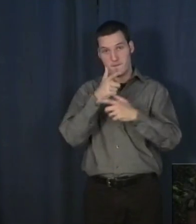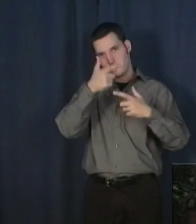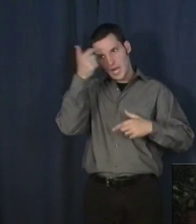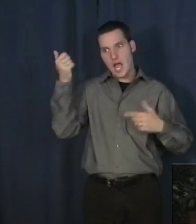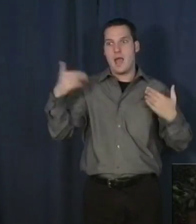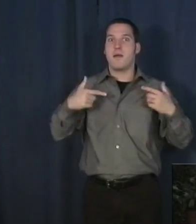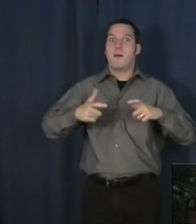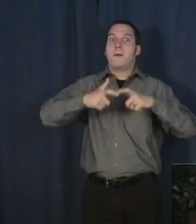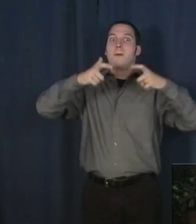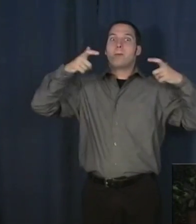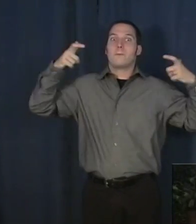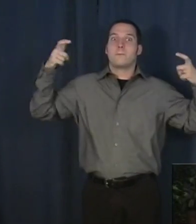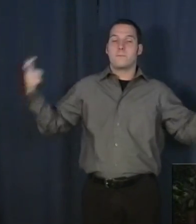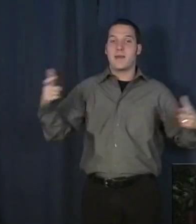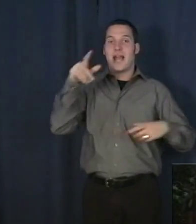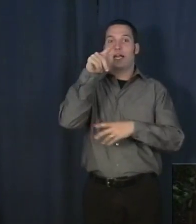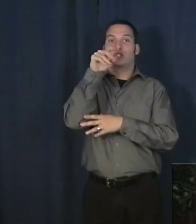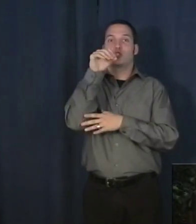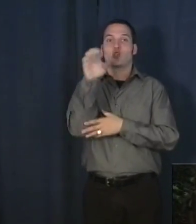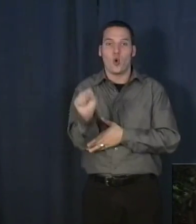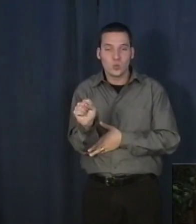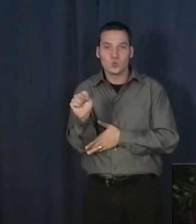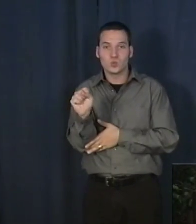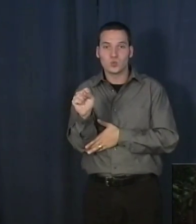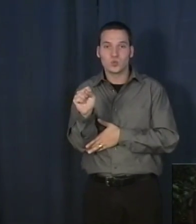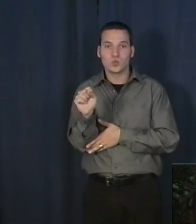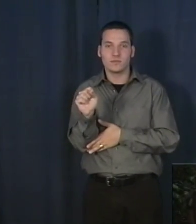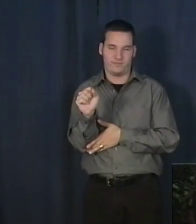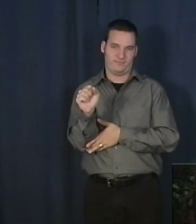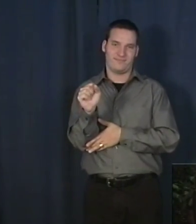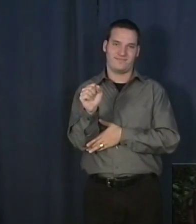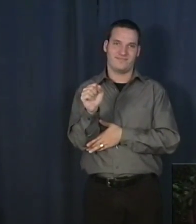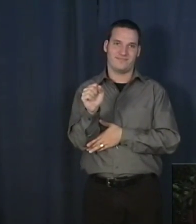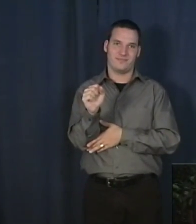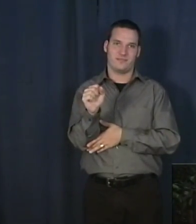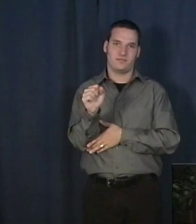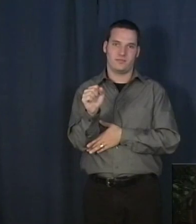because he had big toes.